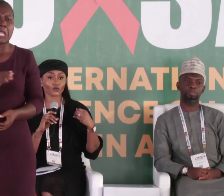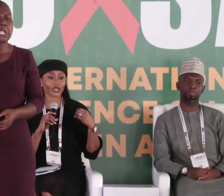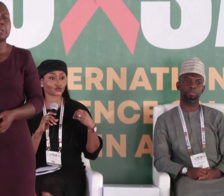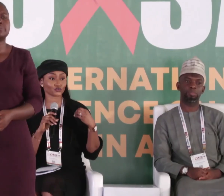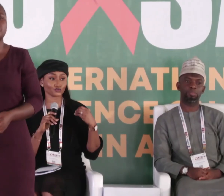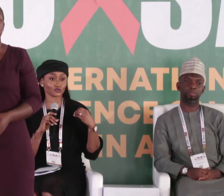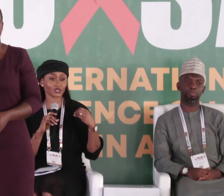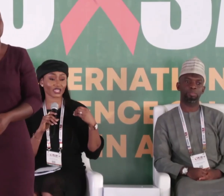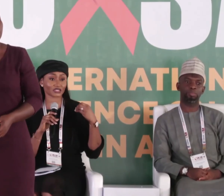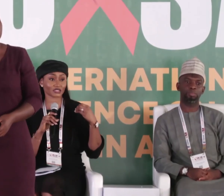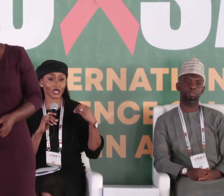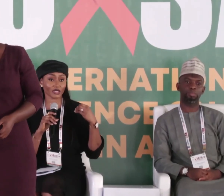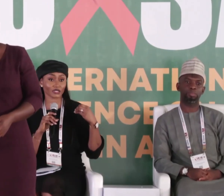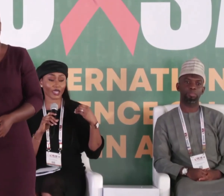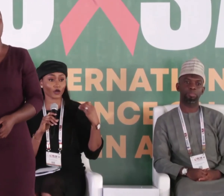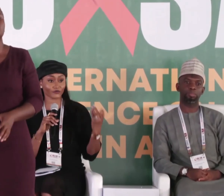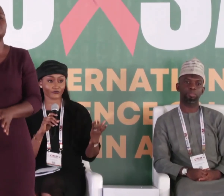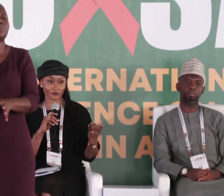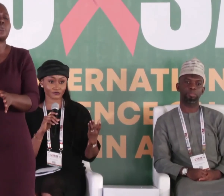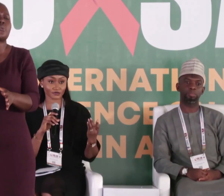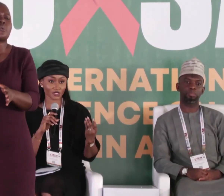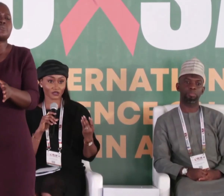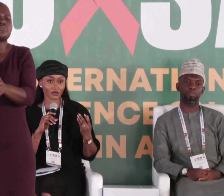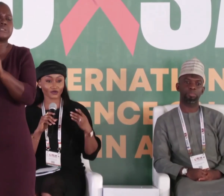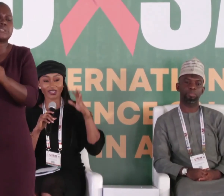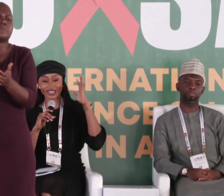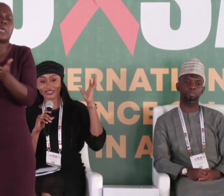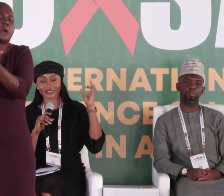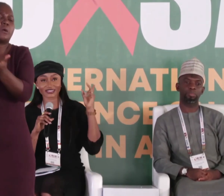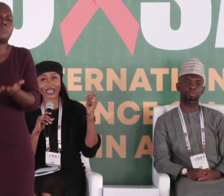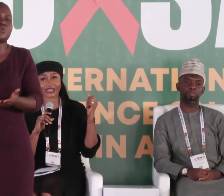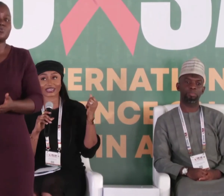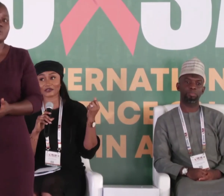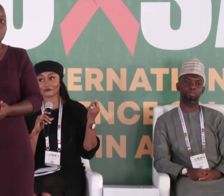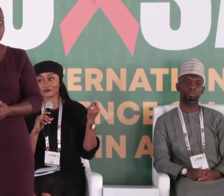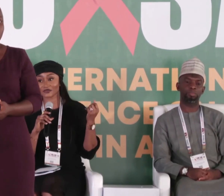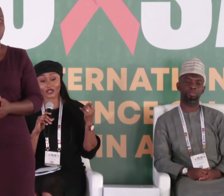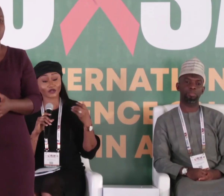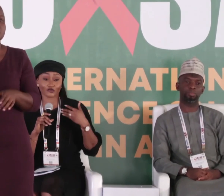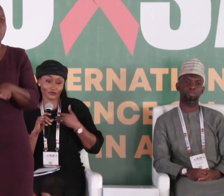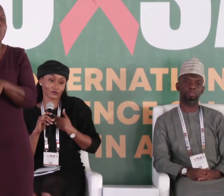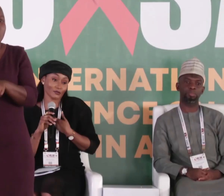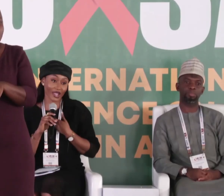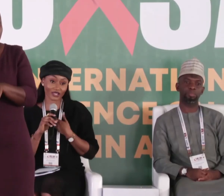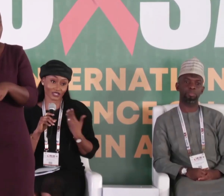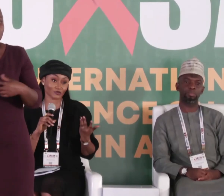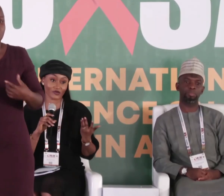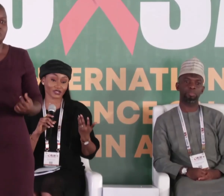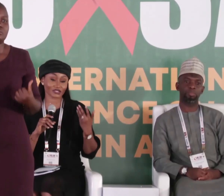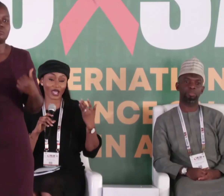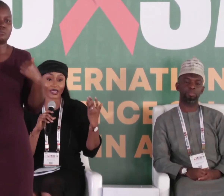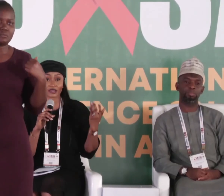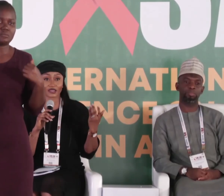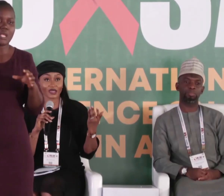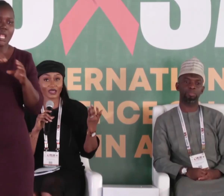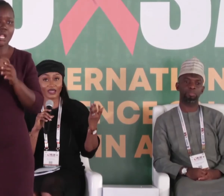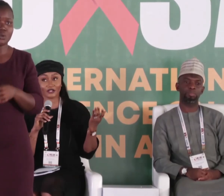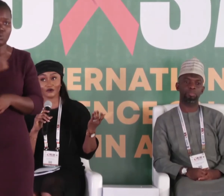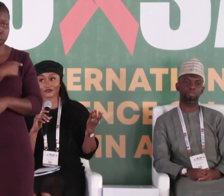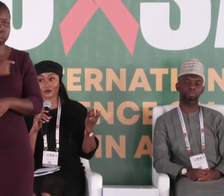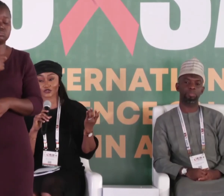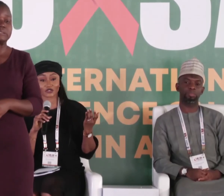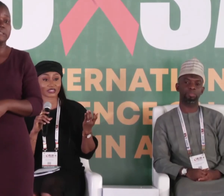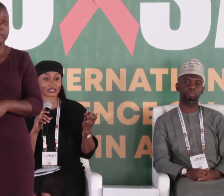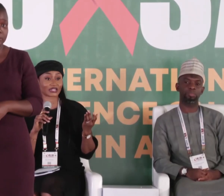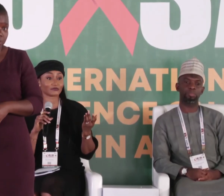know where to get help from. You hear things like, anyway, in my experience, I heard of